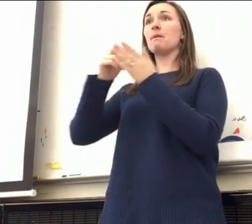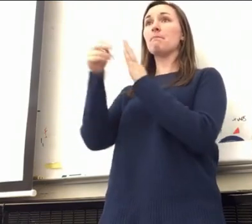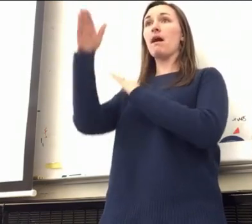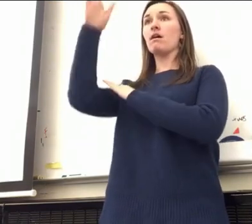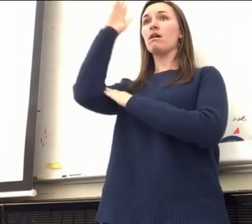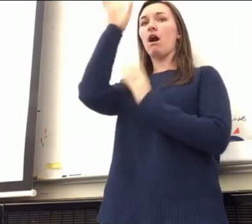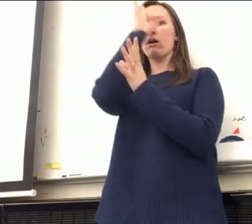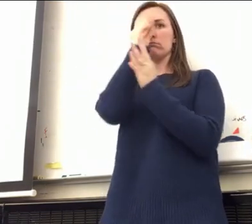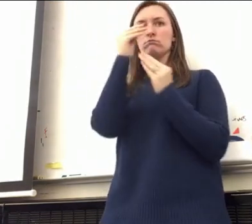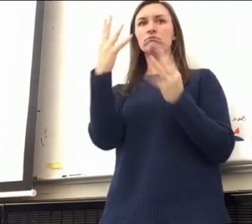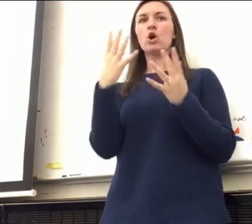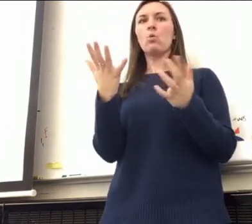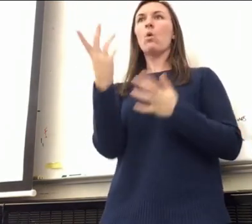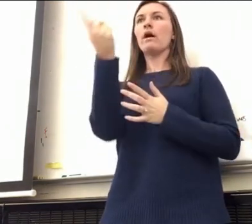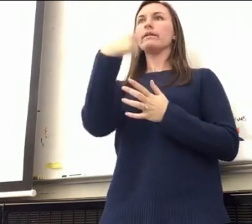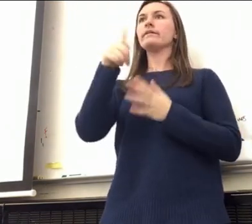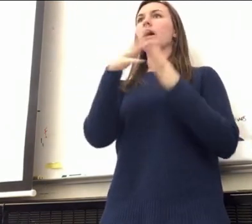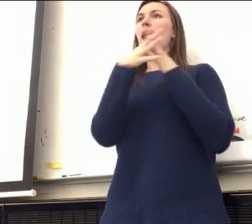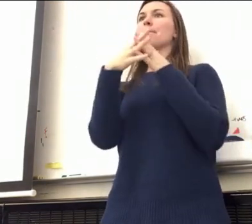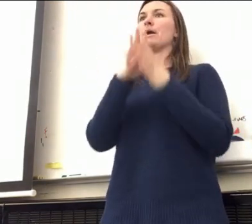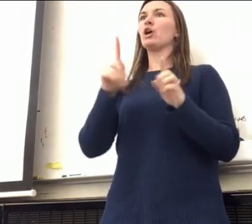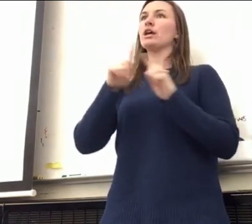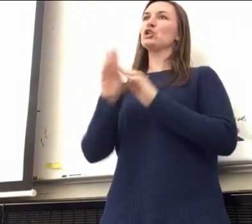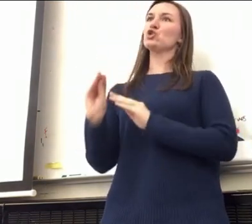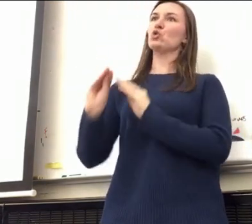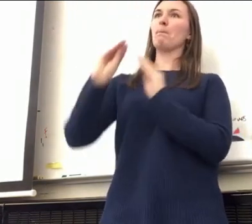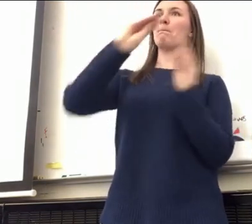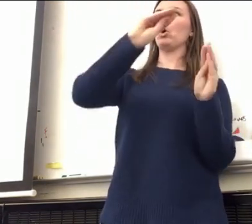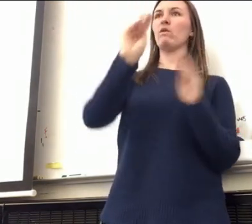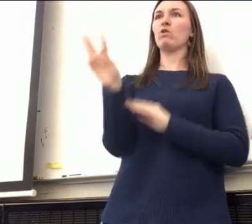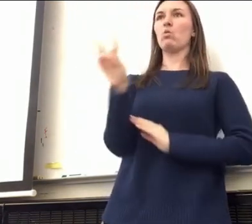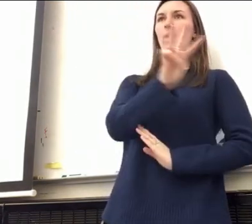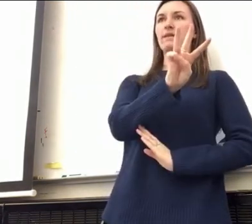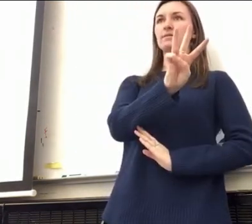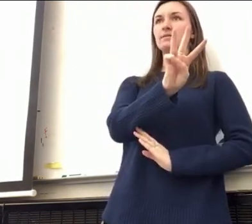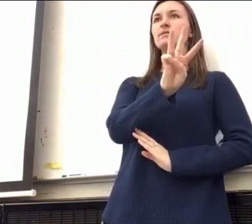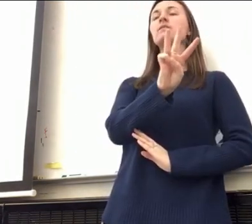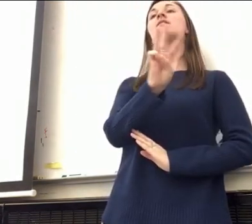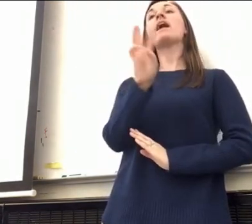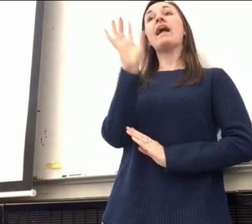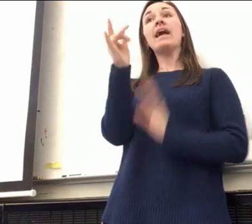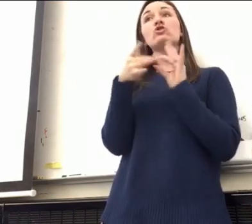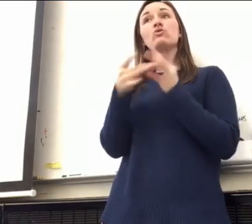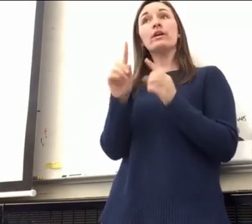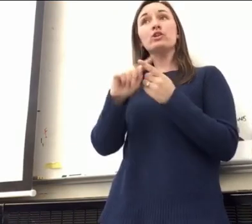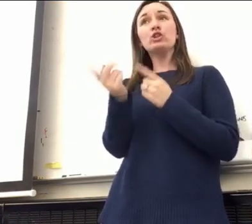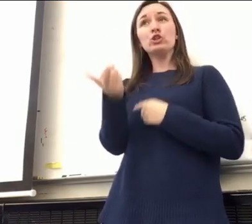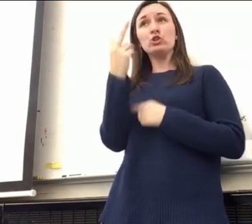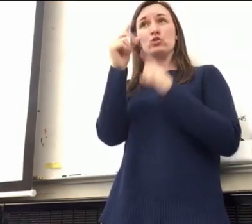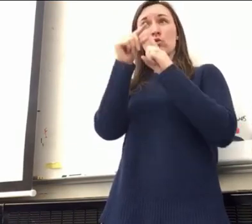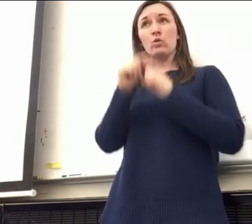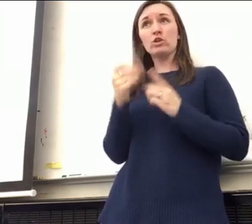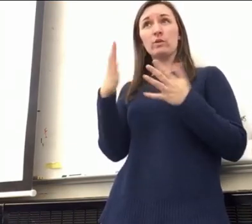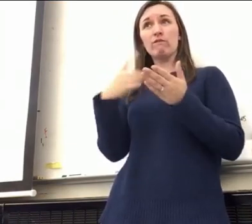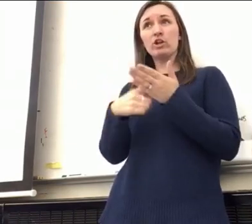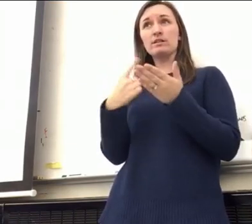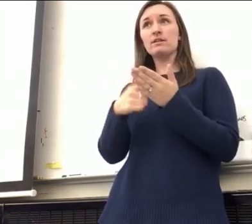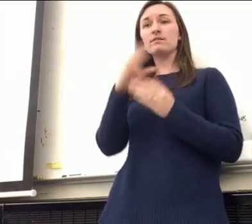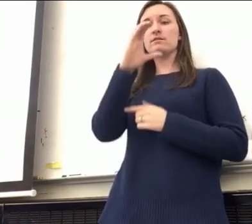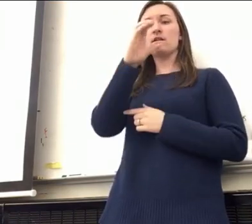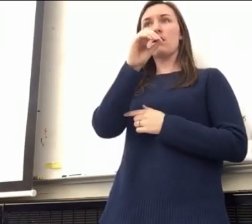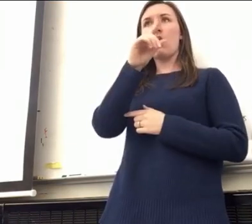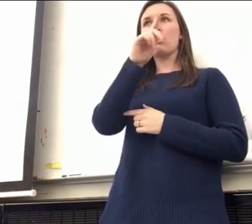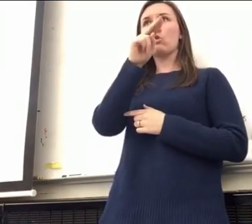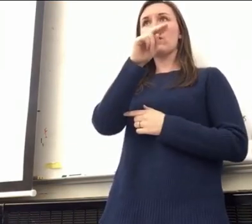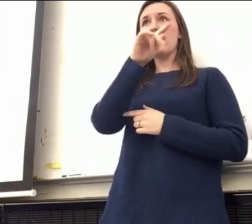west. And what's going to happen is because of this, and this, by the way, relates to two terms that we've also talked about previously in colonization, having